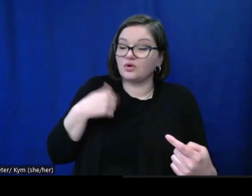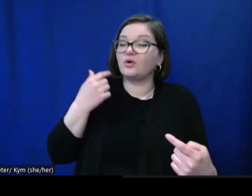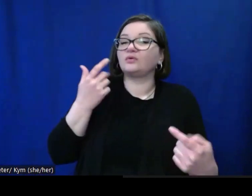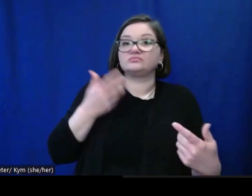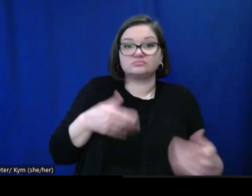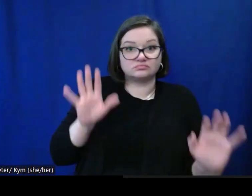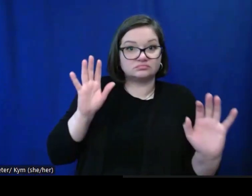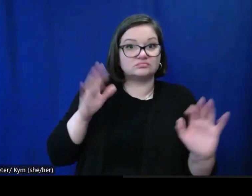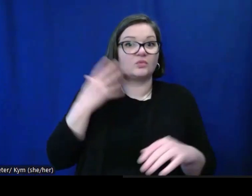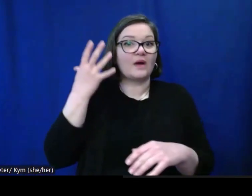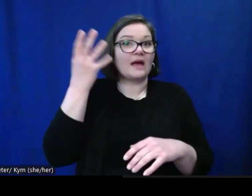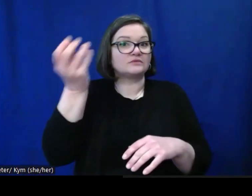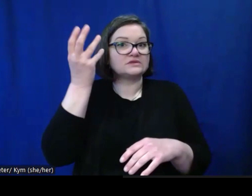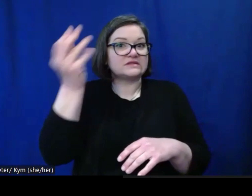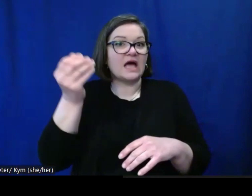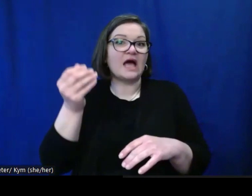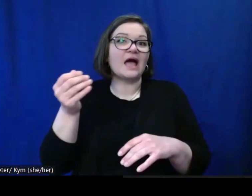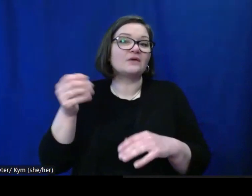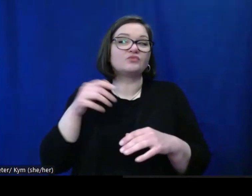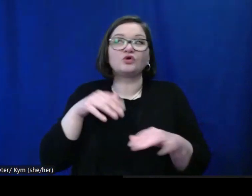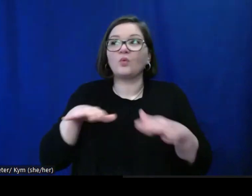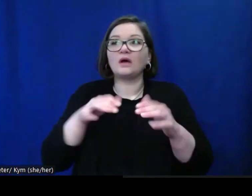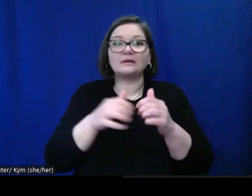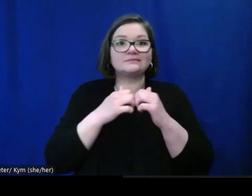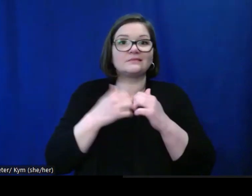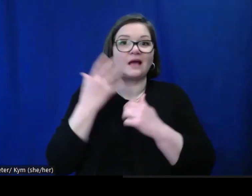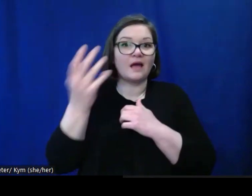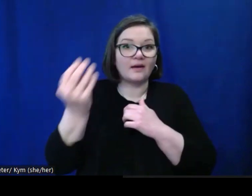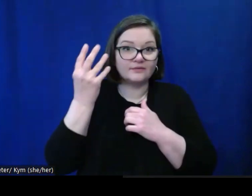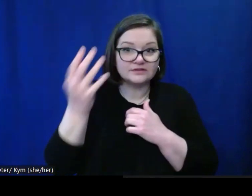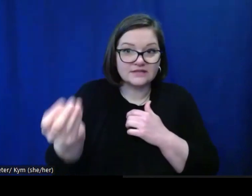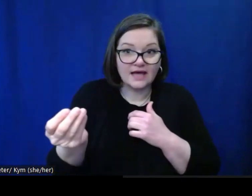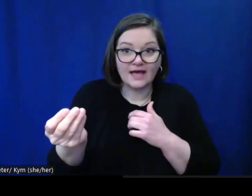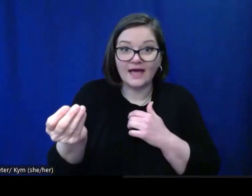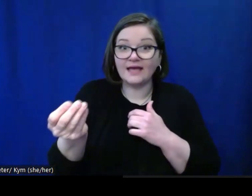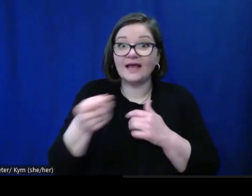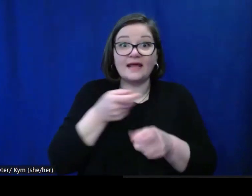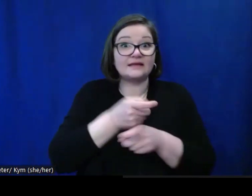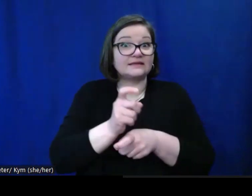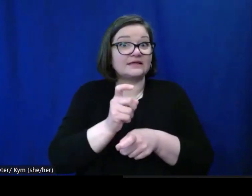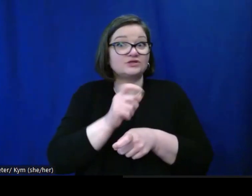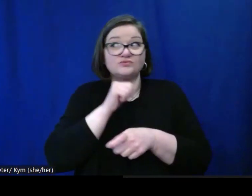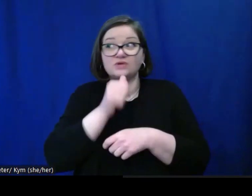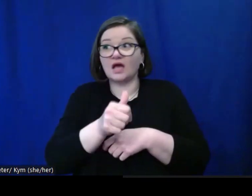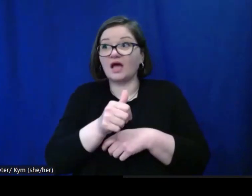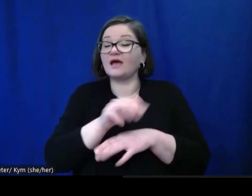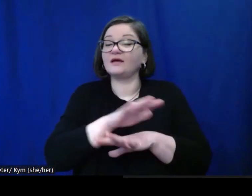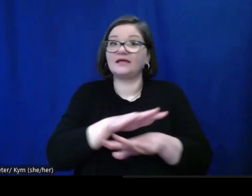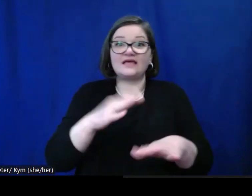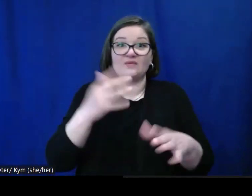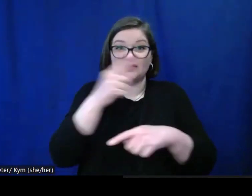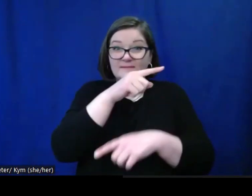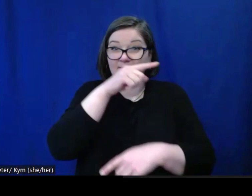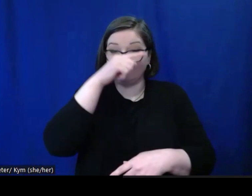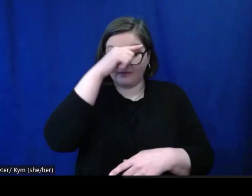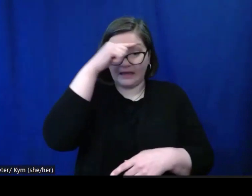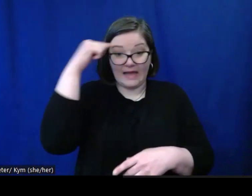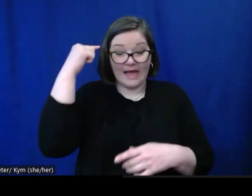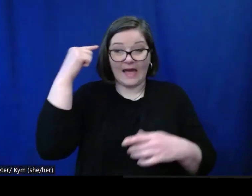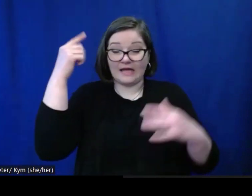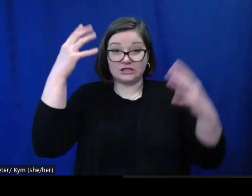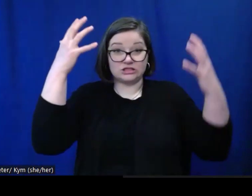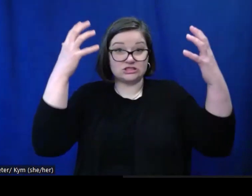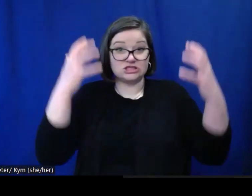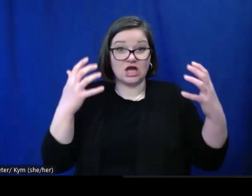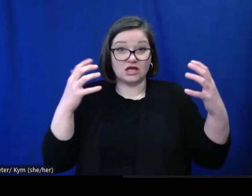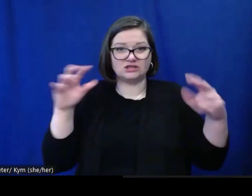I happened to be at a different office at that time. So walking them outside, I kid you not, it was pitch black. And she looked at me, she goes, is it